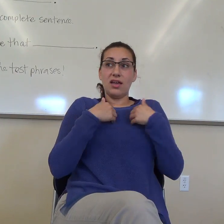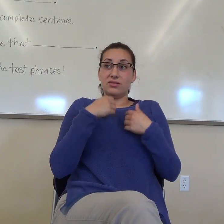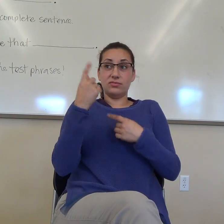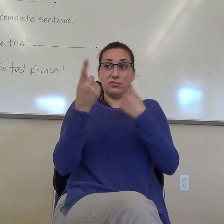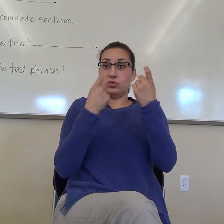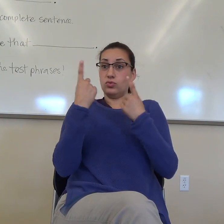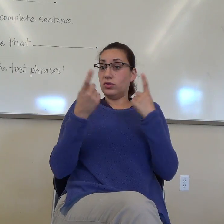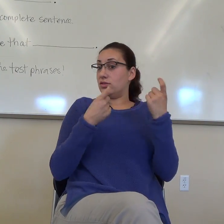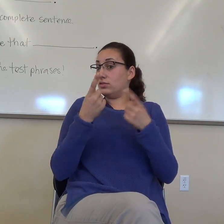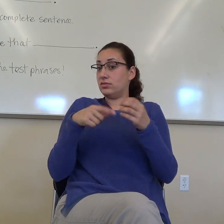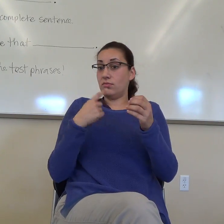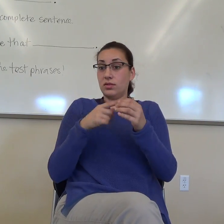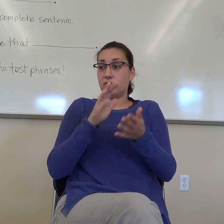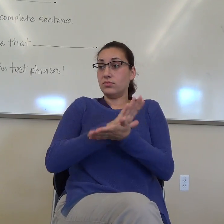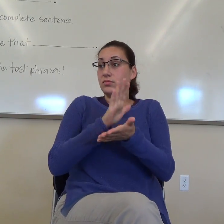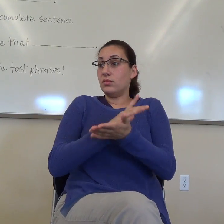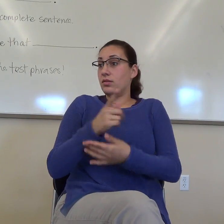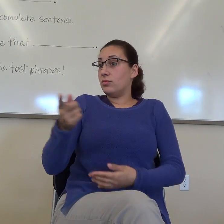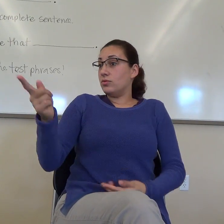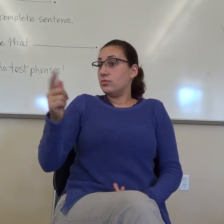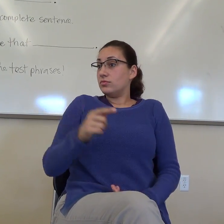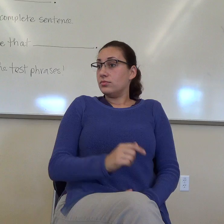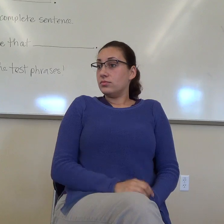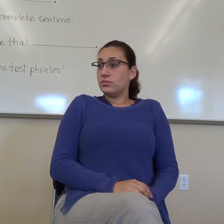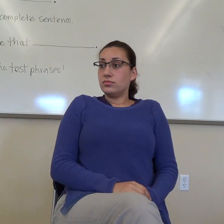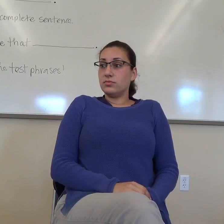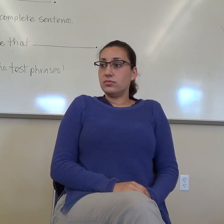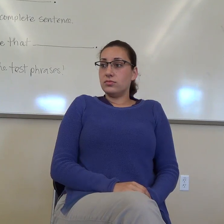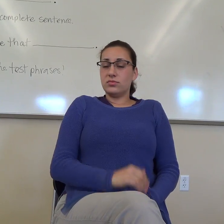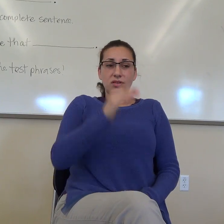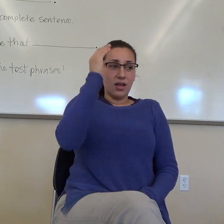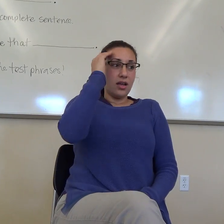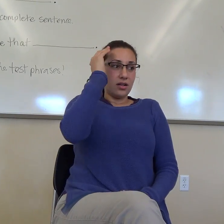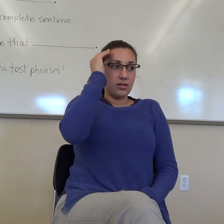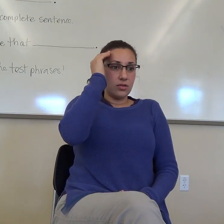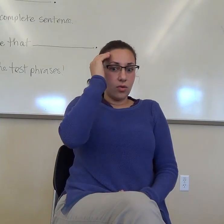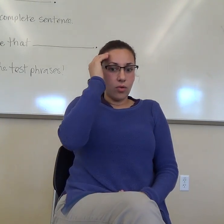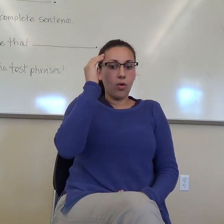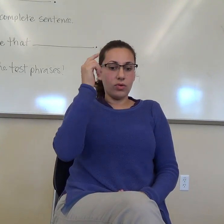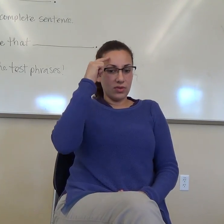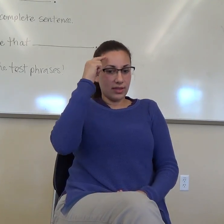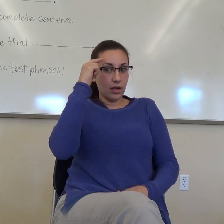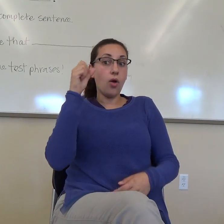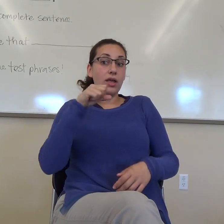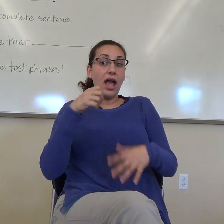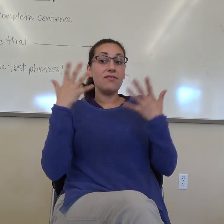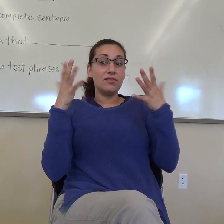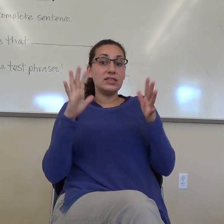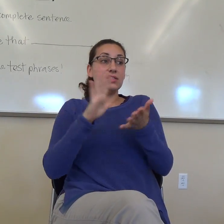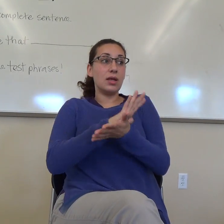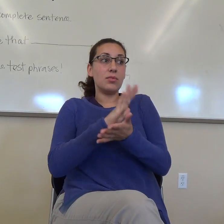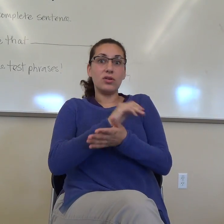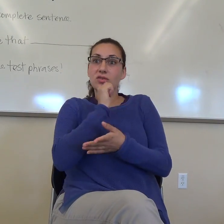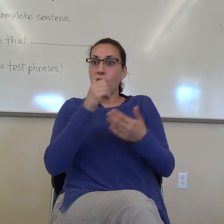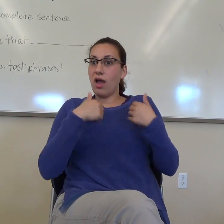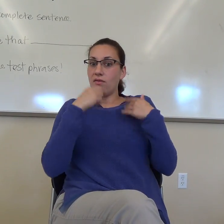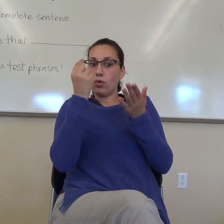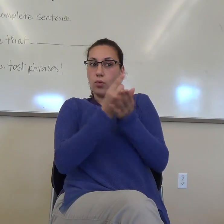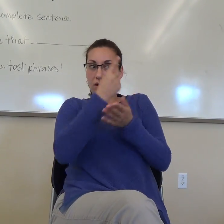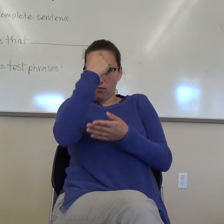on this as far as, I know I did this and you don't have a grade for me on it,